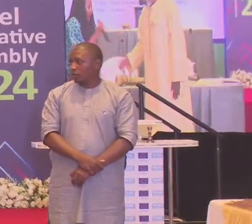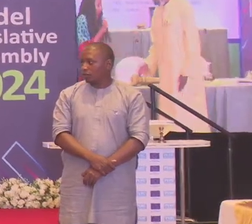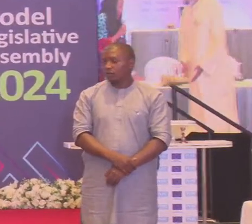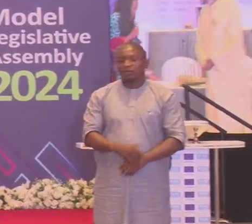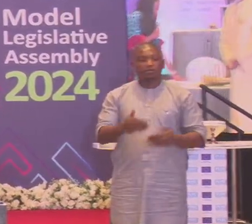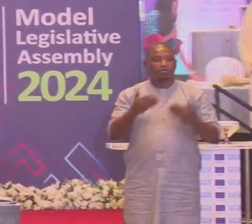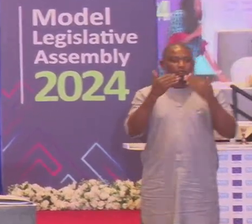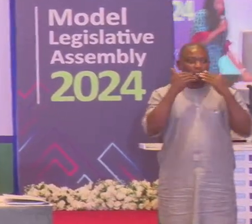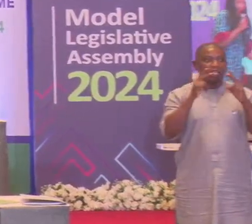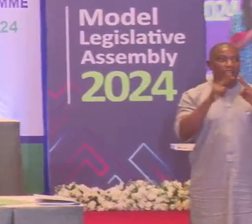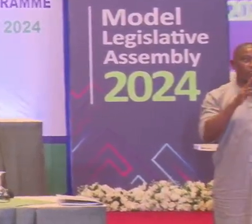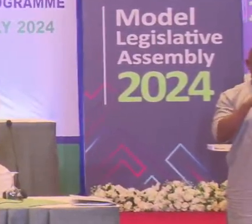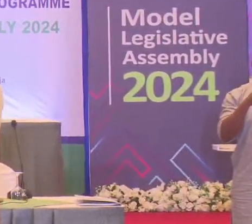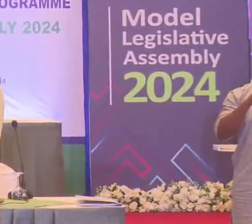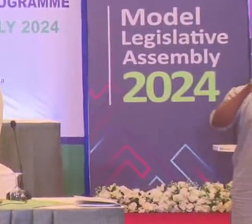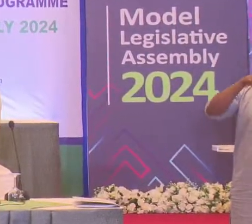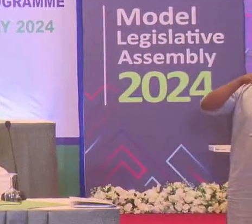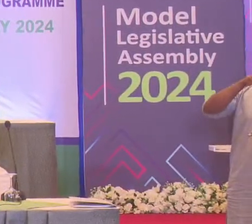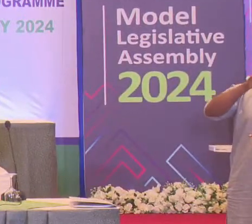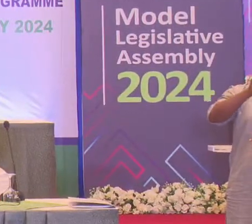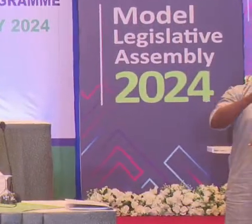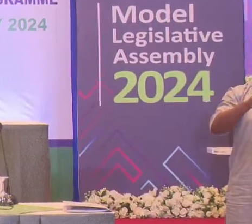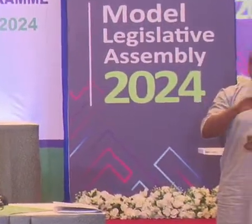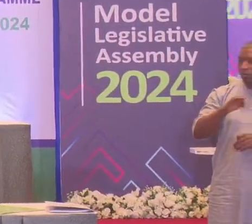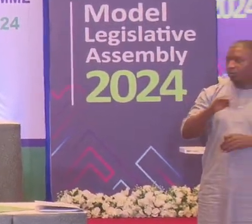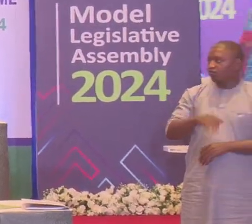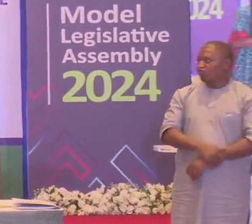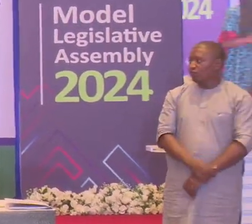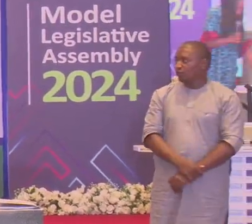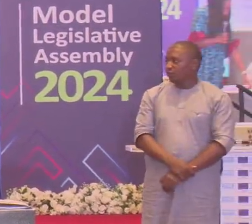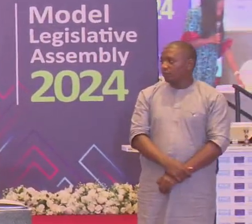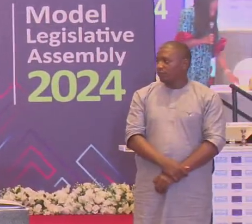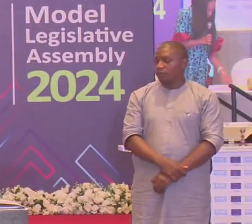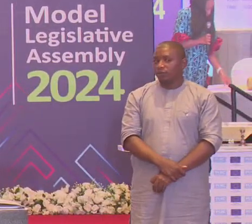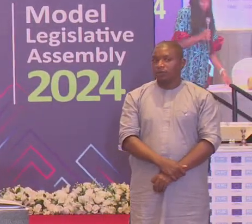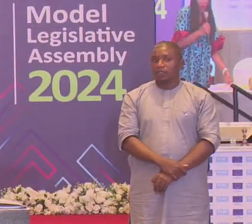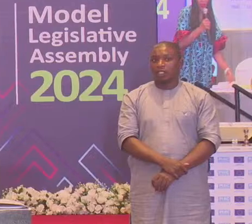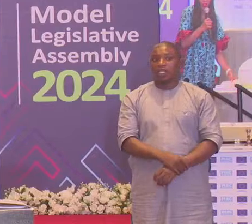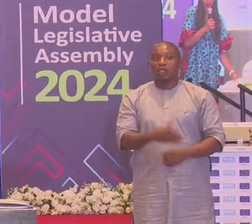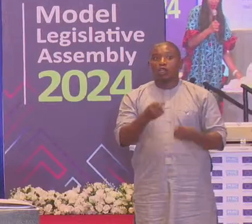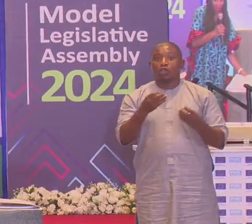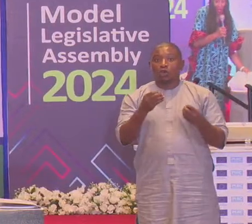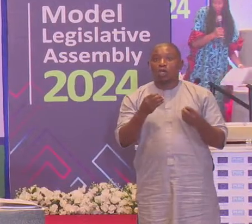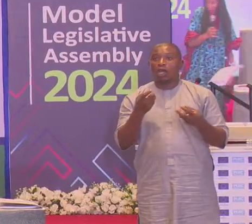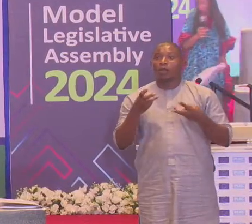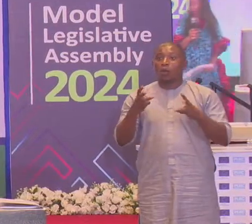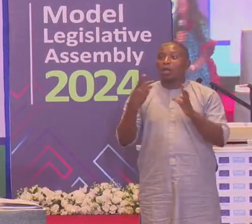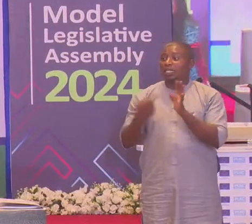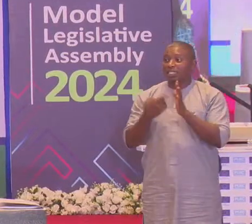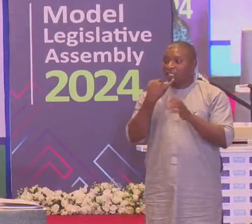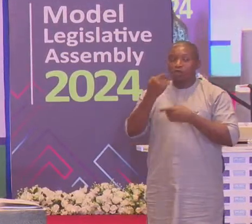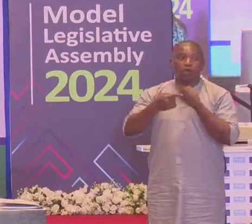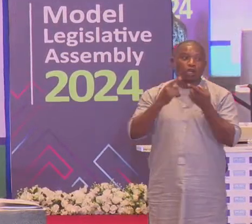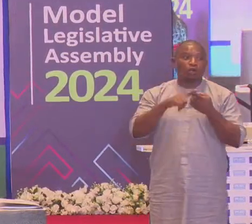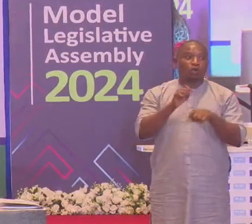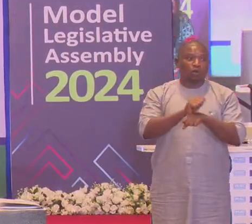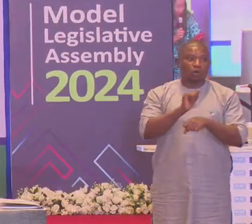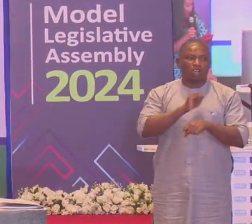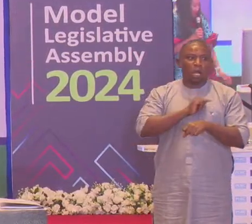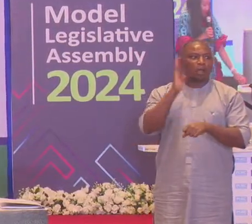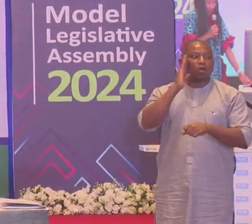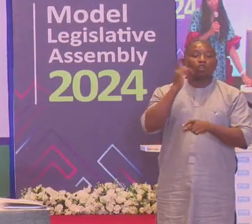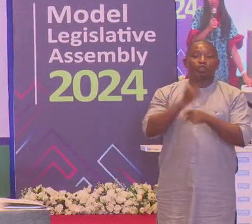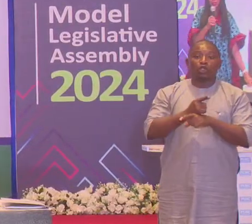Thank you very much, Prof. And Board Chair. So the way this is going to work, I'll just call